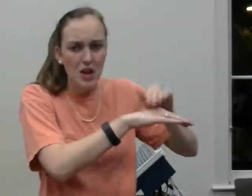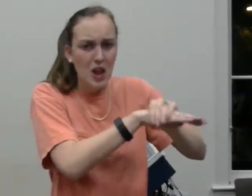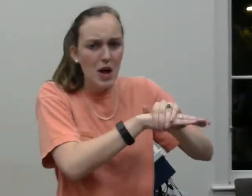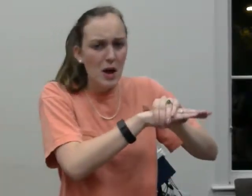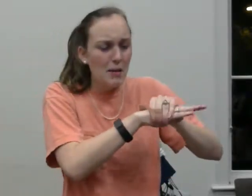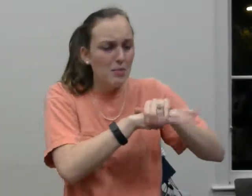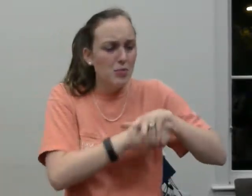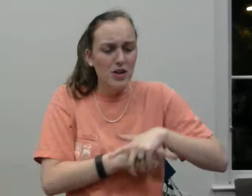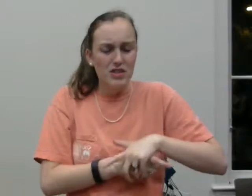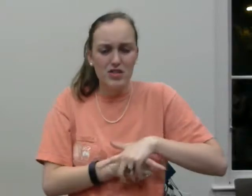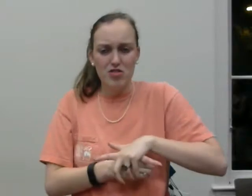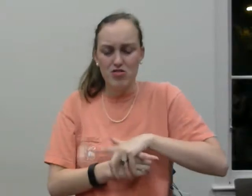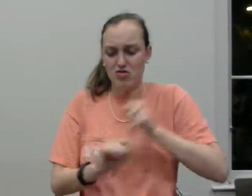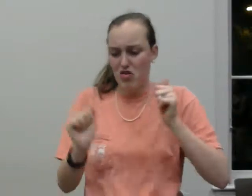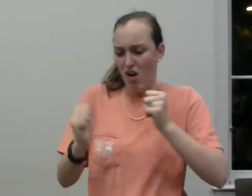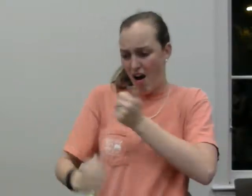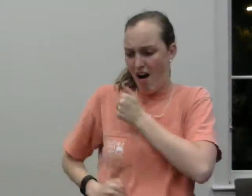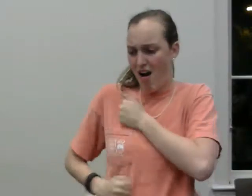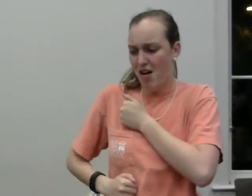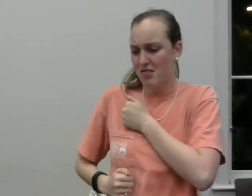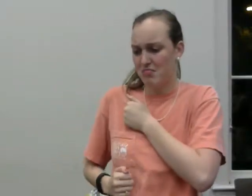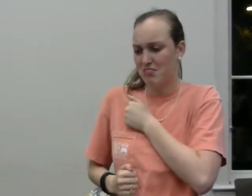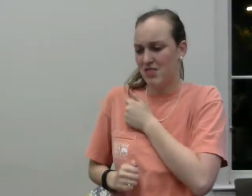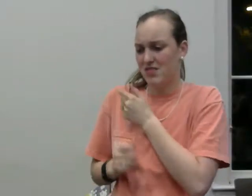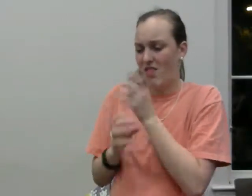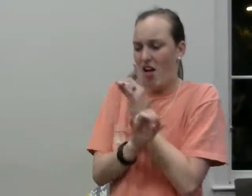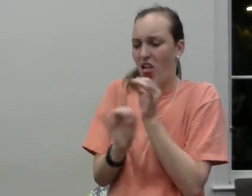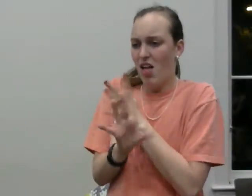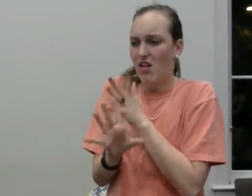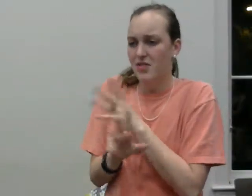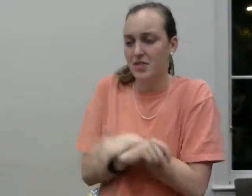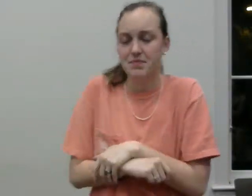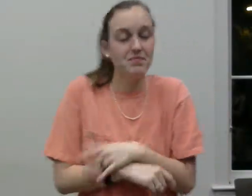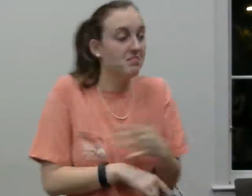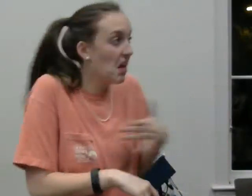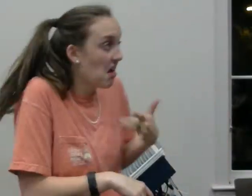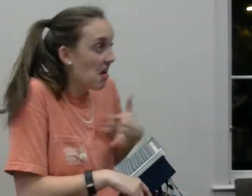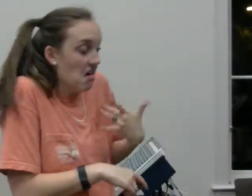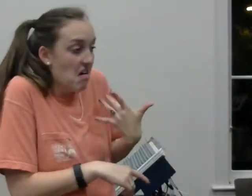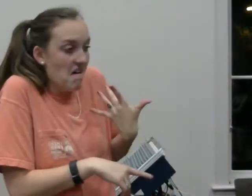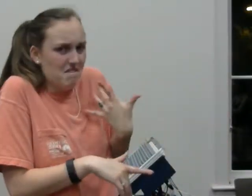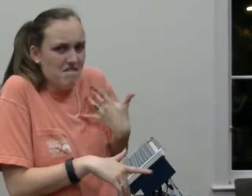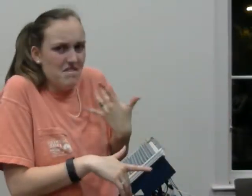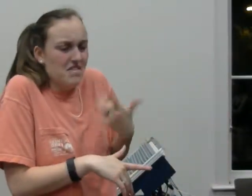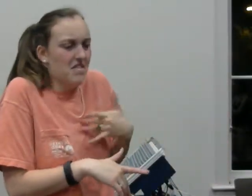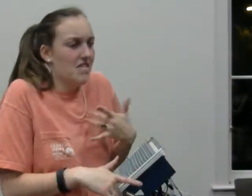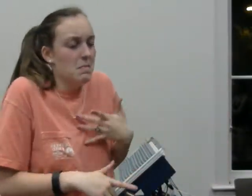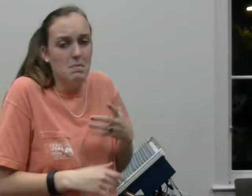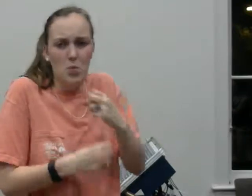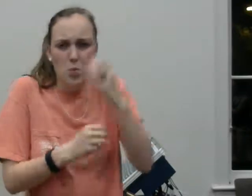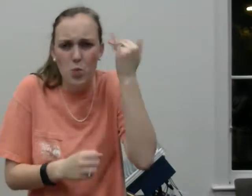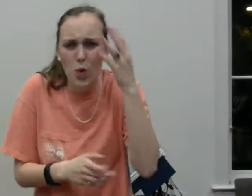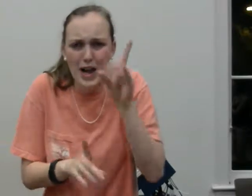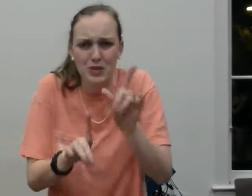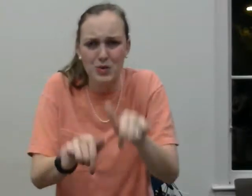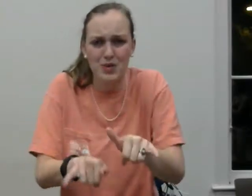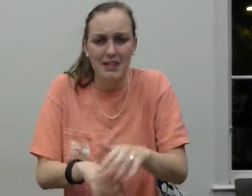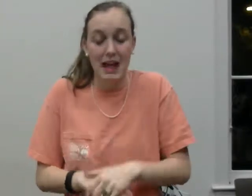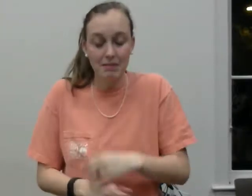evil, and you'll have these hard feelings towards them. So they used it as propaganda, as a way to kind of promote anti-British feelings. The Sons of